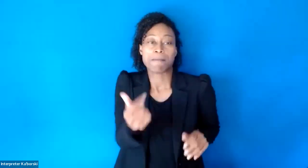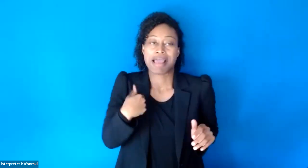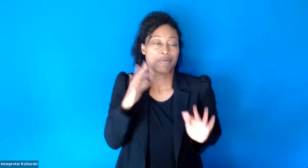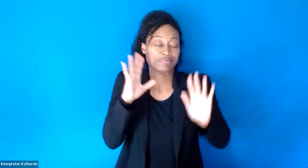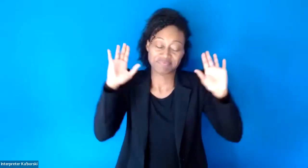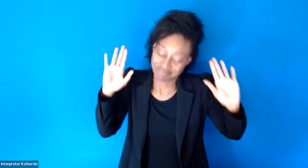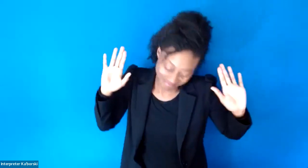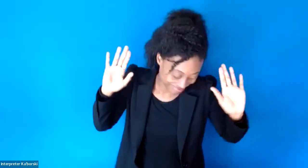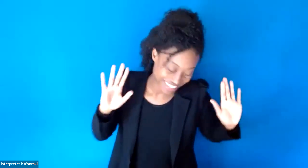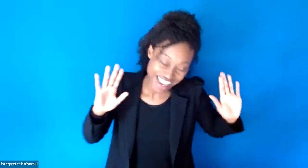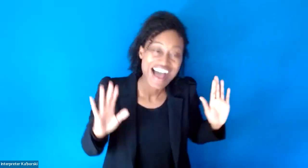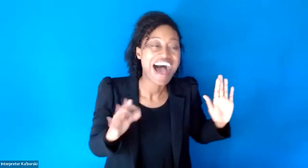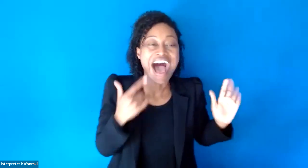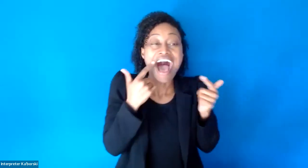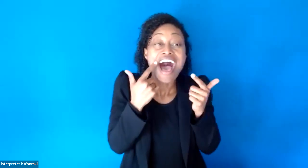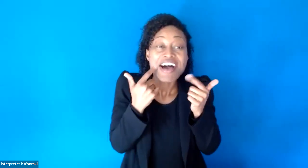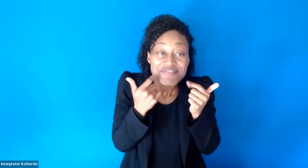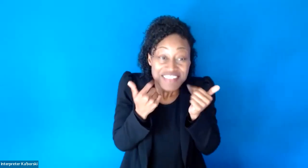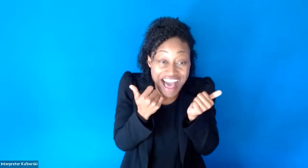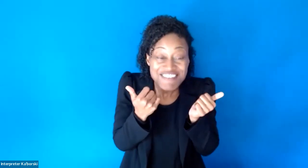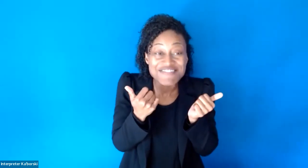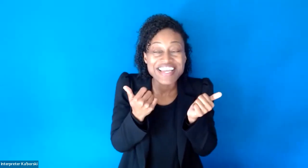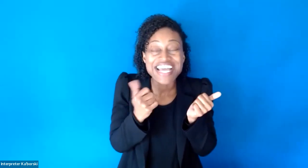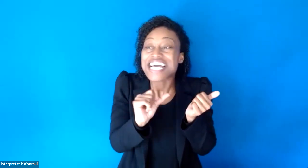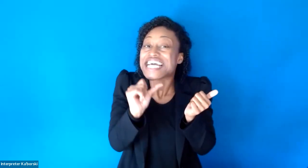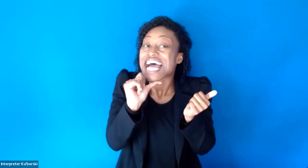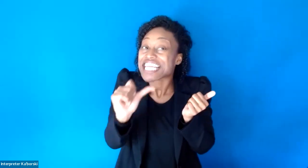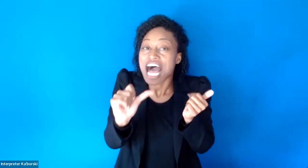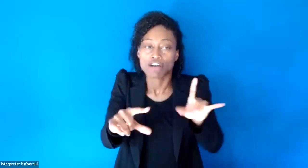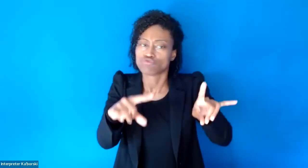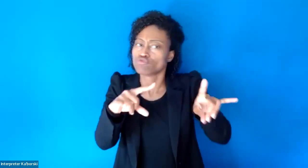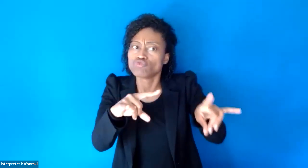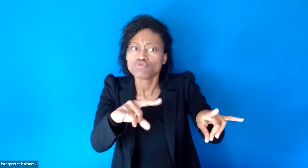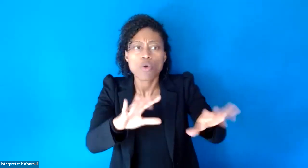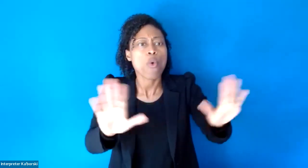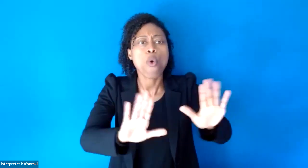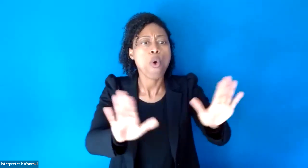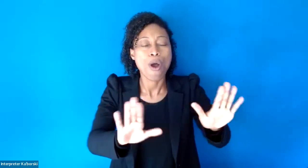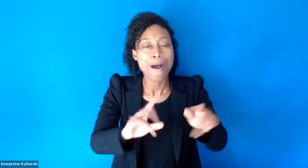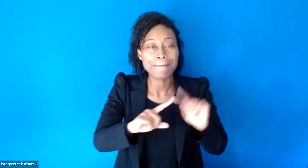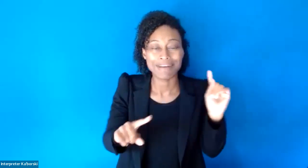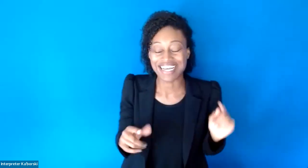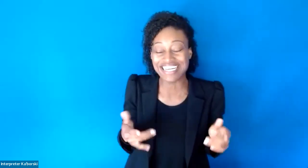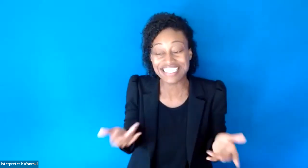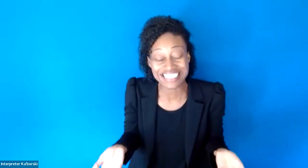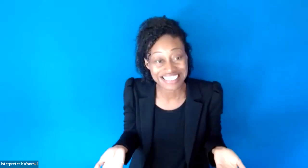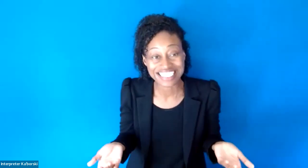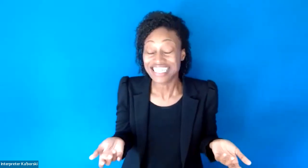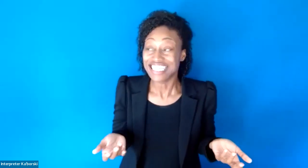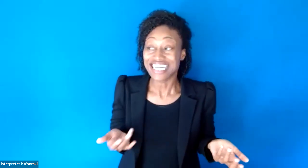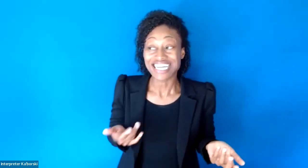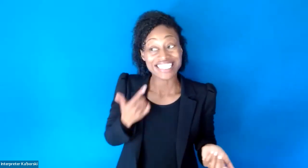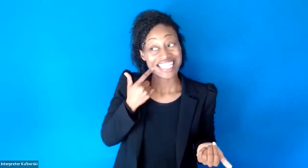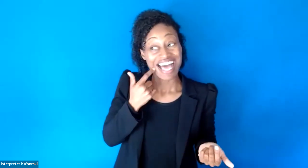and I'm chuckling, not to laugh, but it's a very uncomfortable chuckle right now,